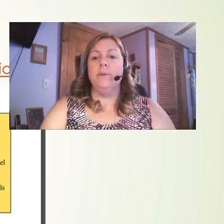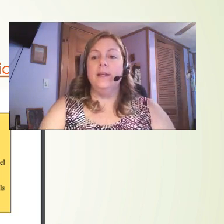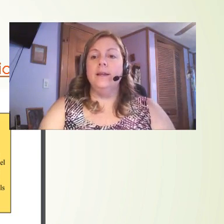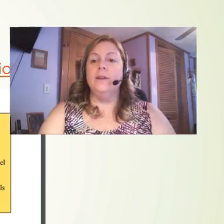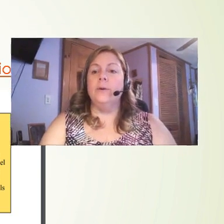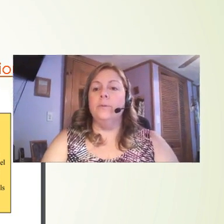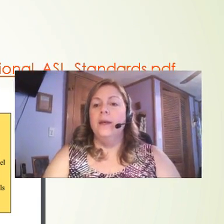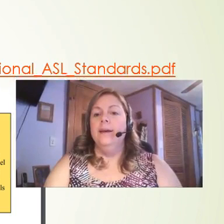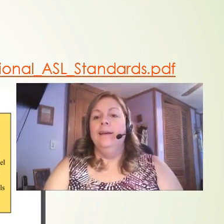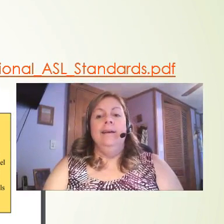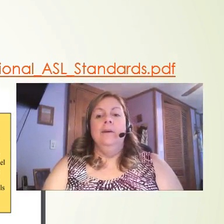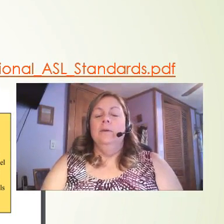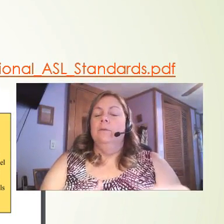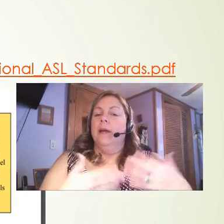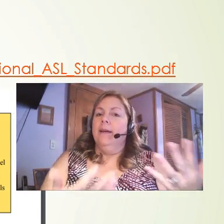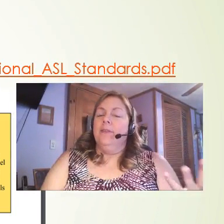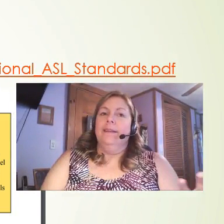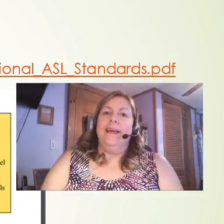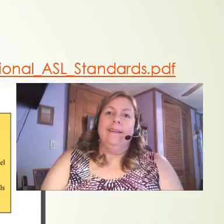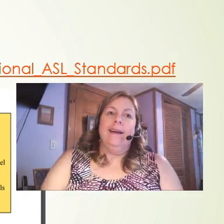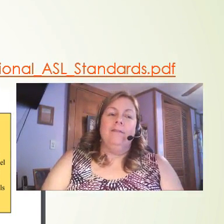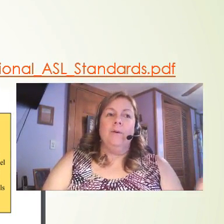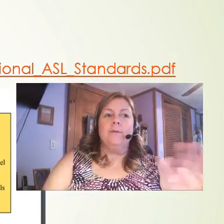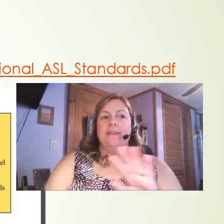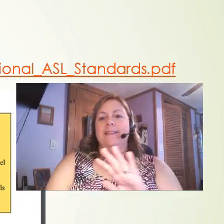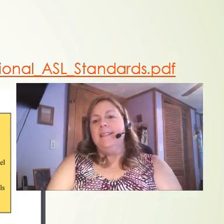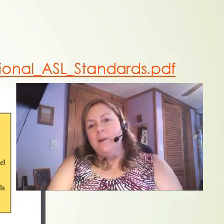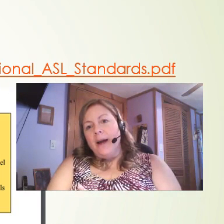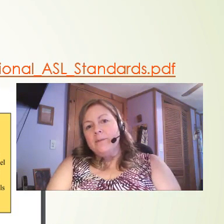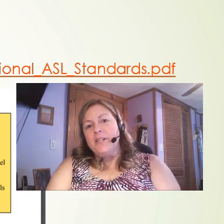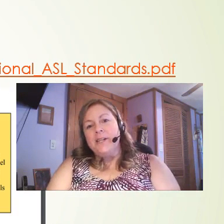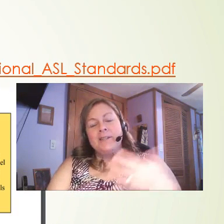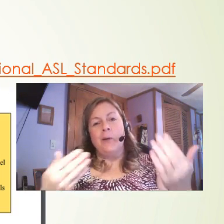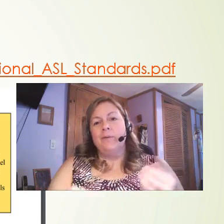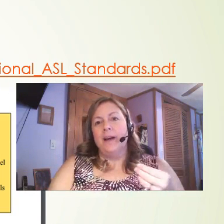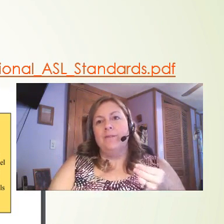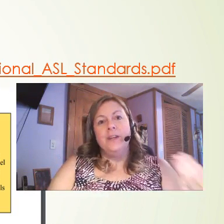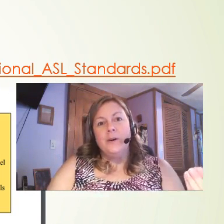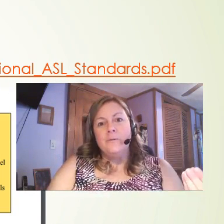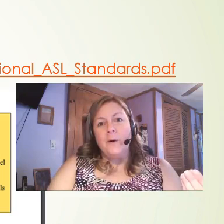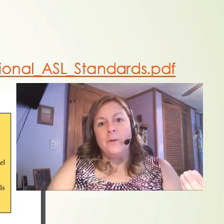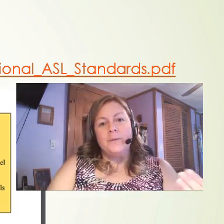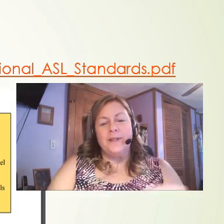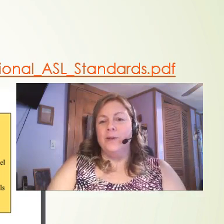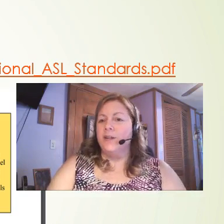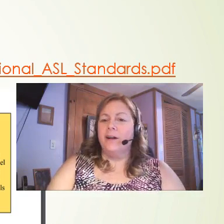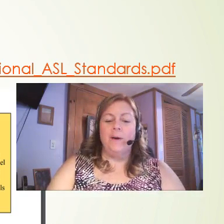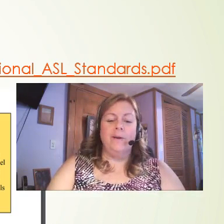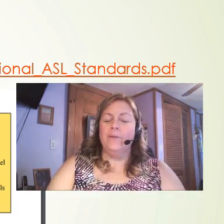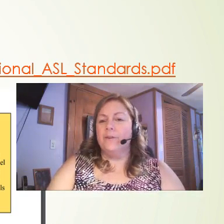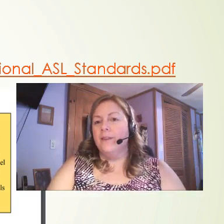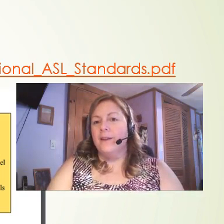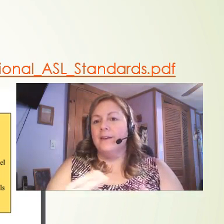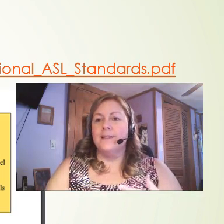in the beginning, we had the landline phones and the TTY machines. Now we've got video phones, and we talk about